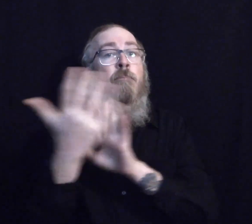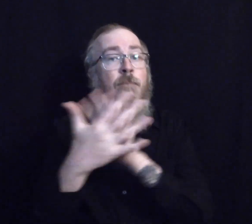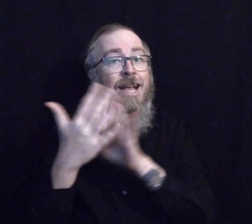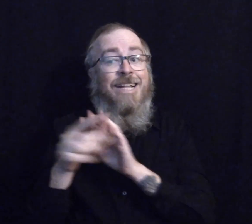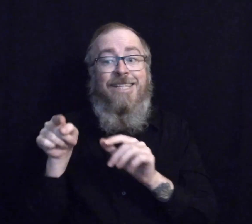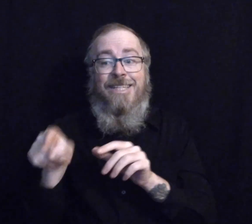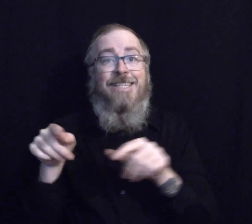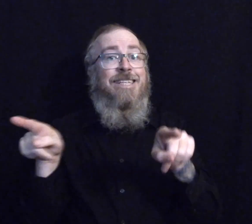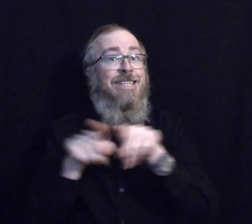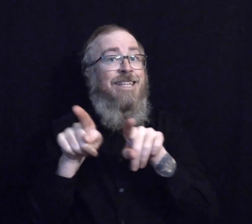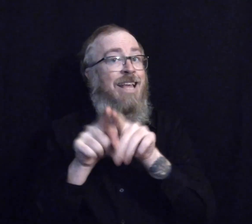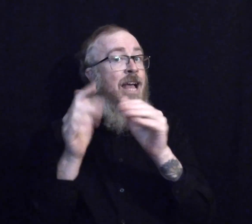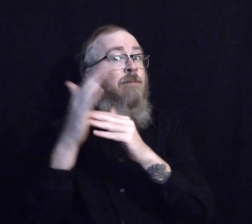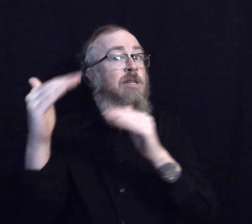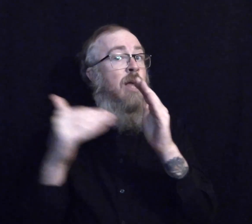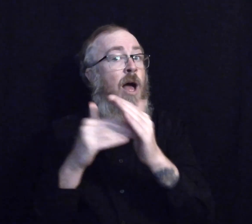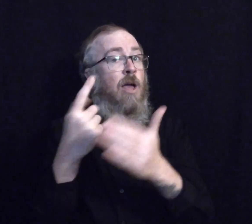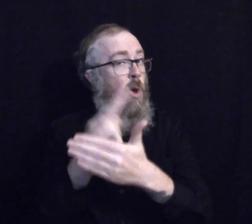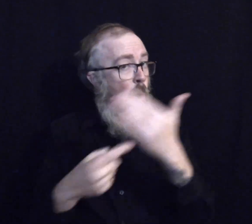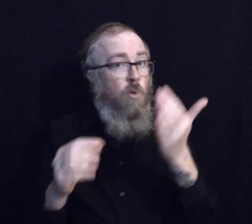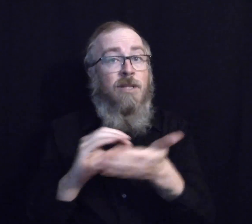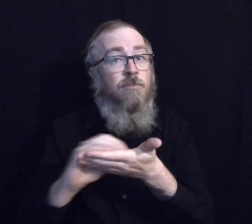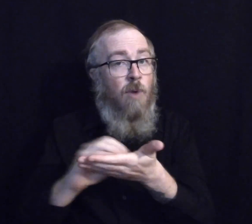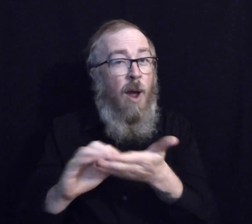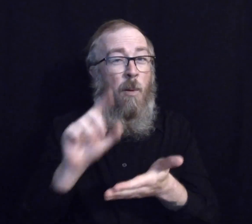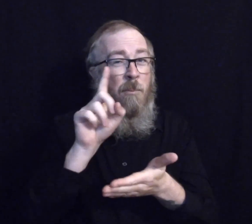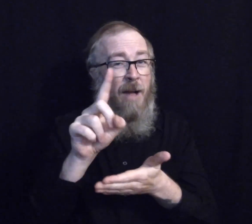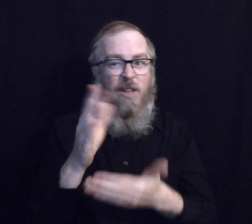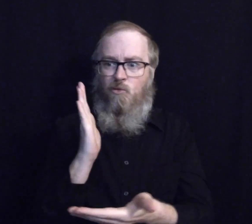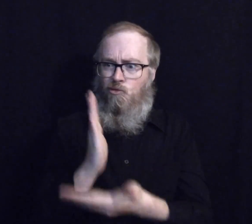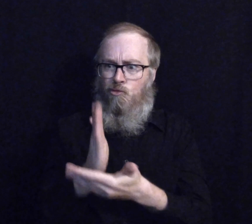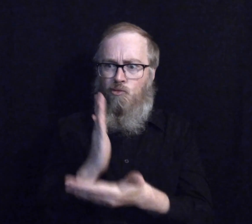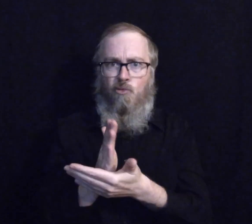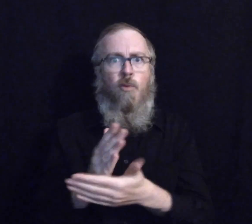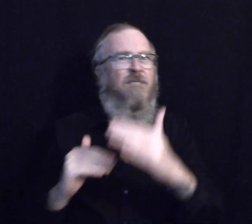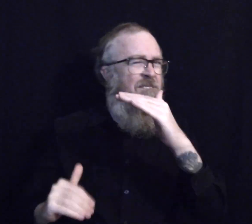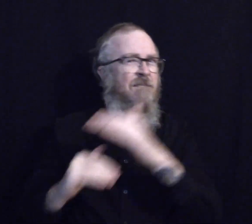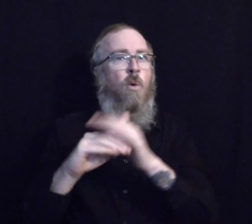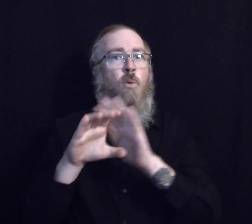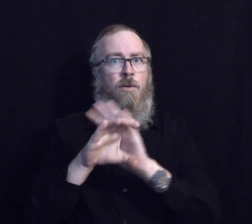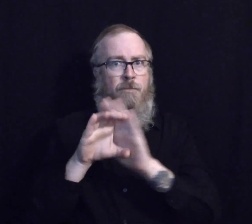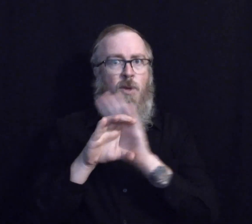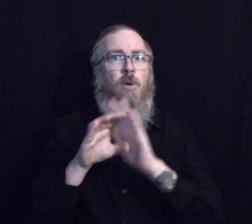It's the same size as just the Braille display, but has the full functionality of a laptop computer.